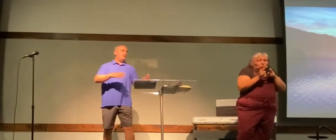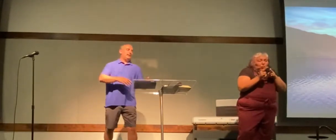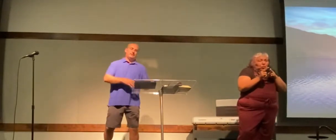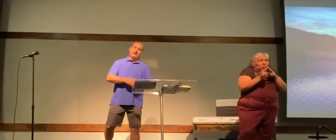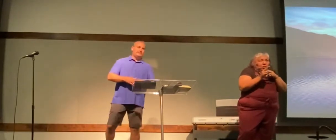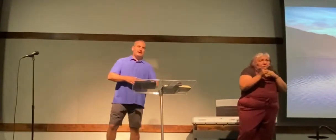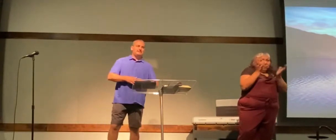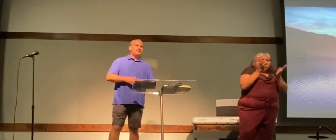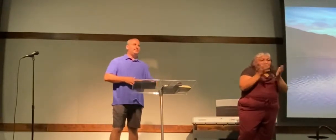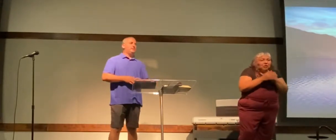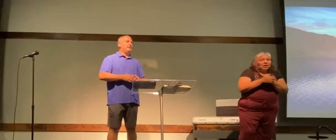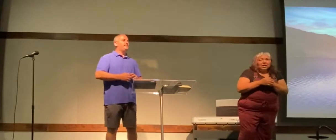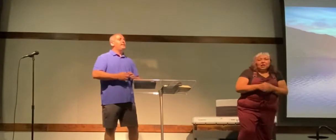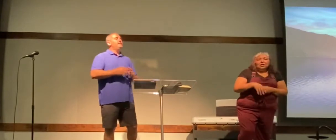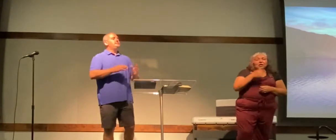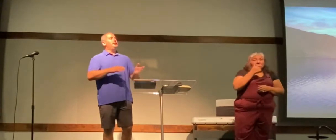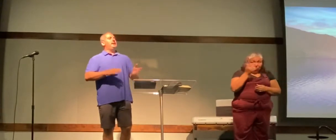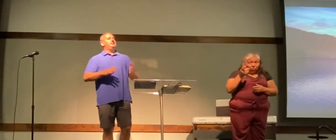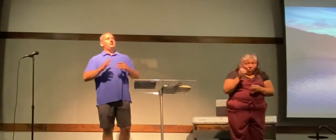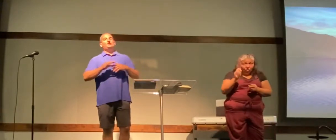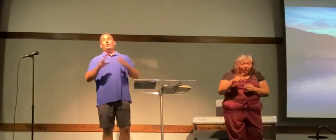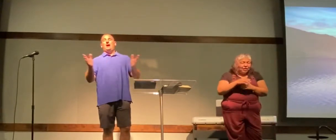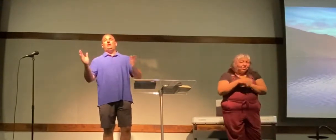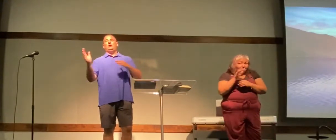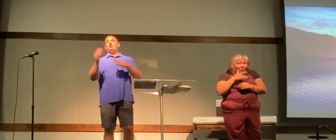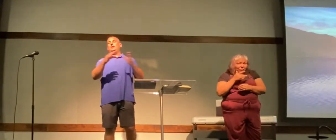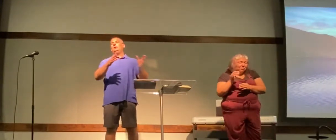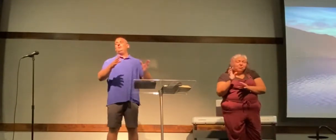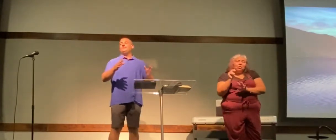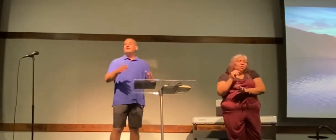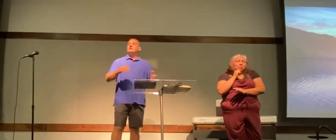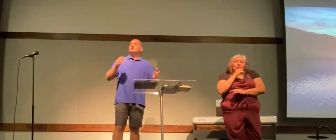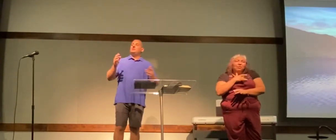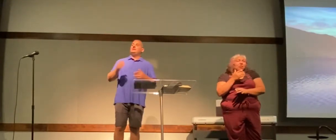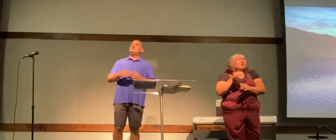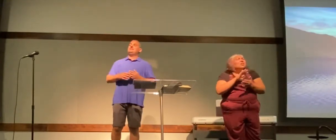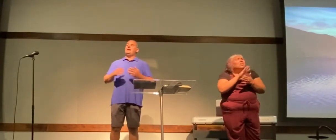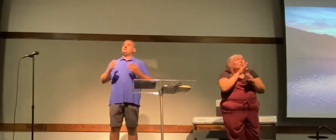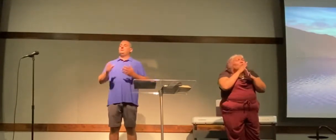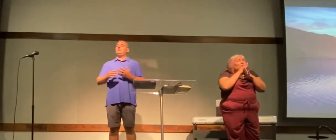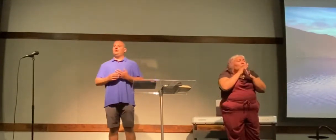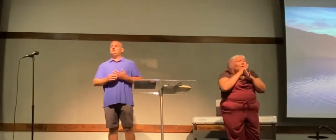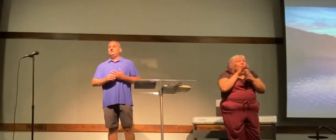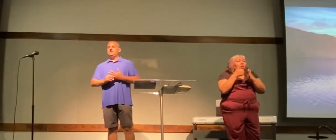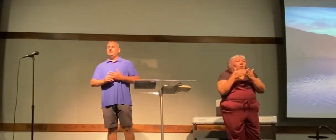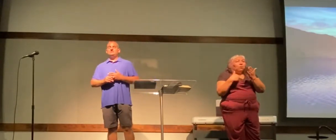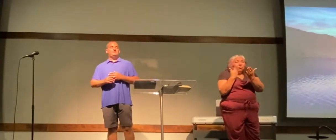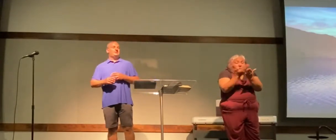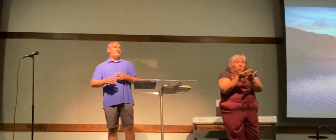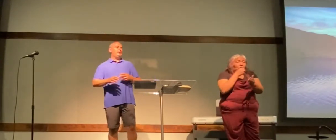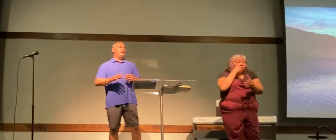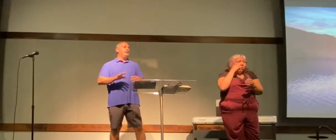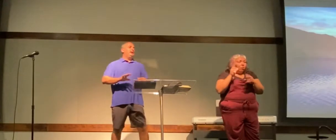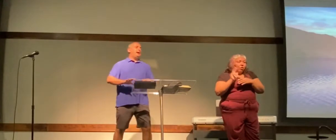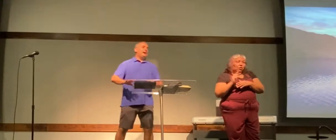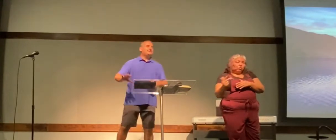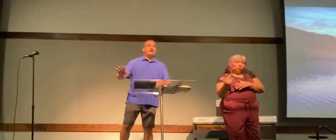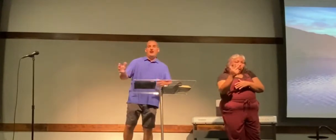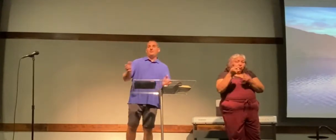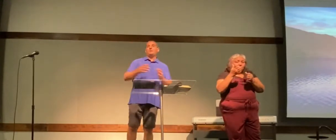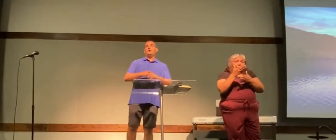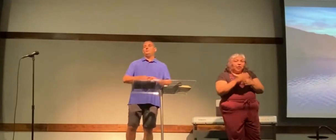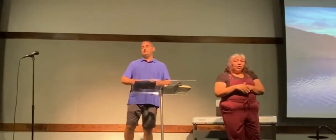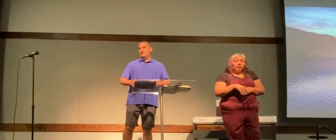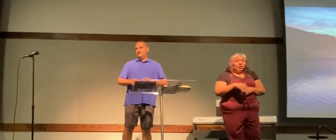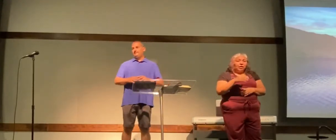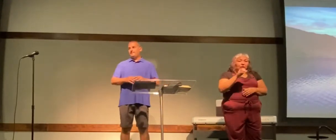you feeling okay? No, I just don't feel good. So, okay, so it's quiet all the way home. So we get to the house, we pull into the driveway, and I said,